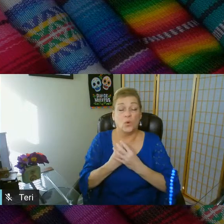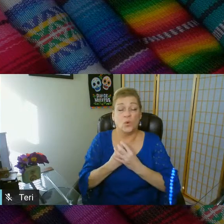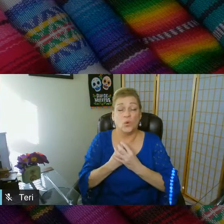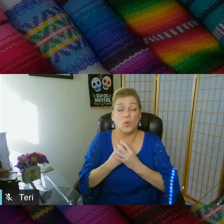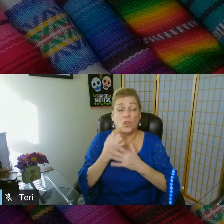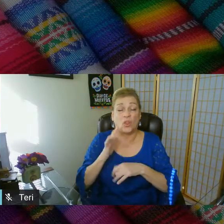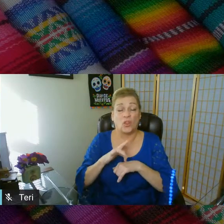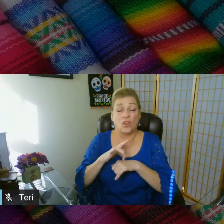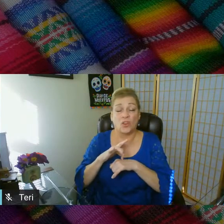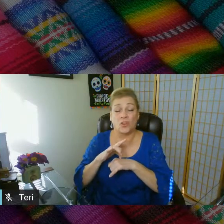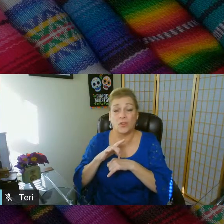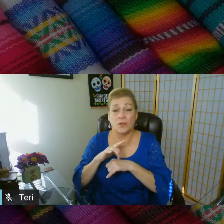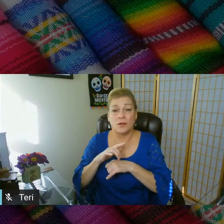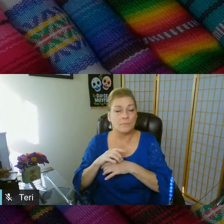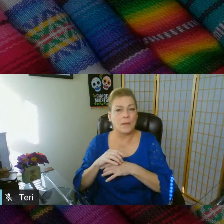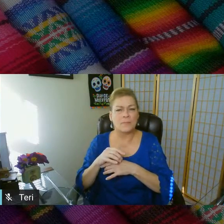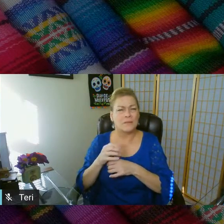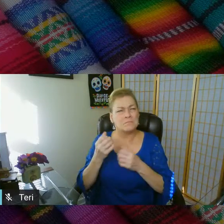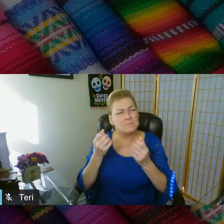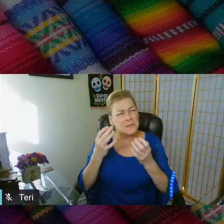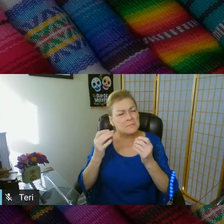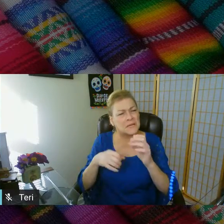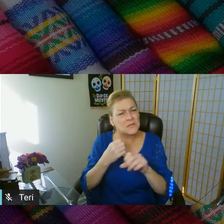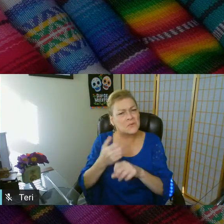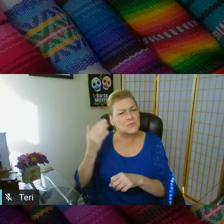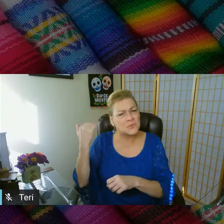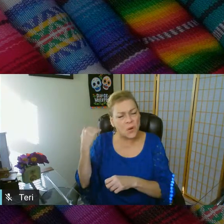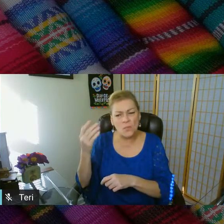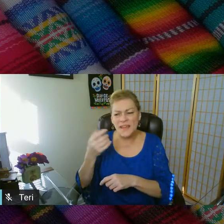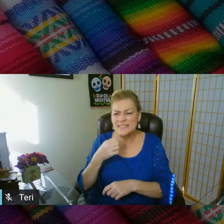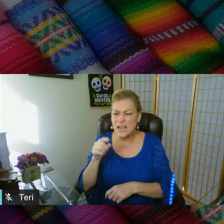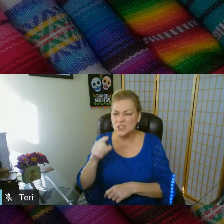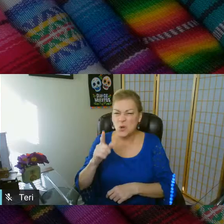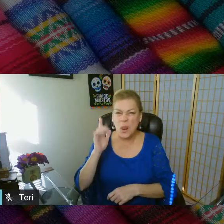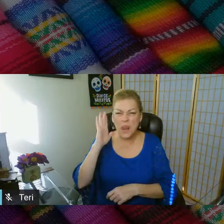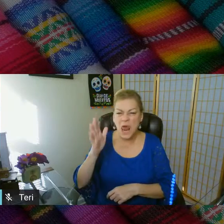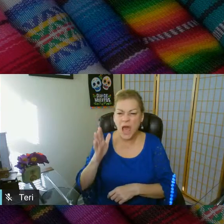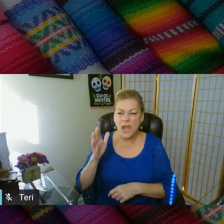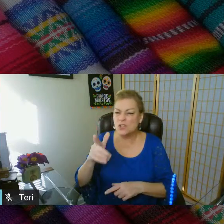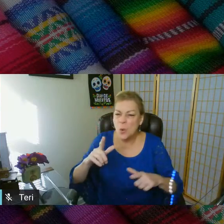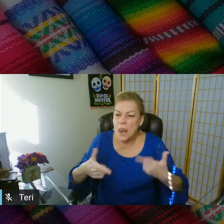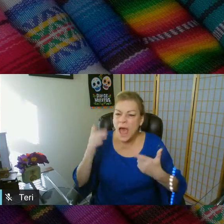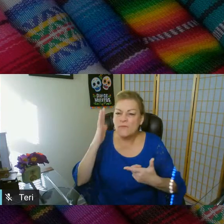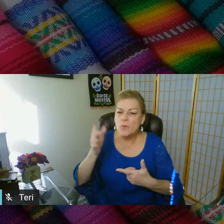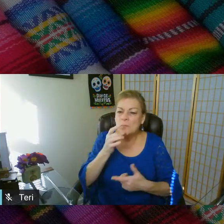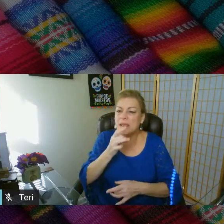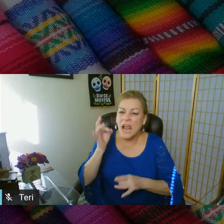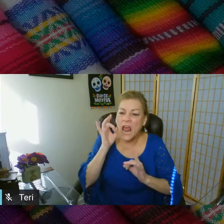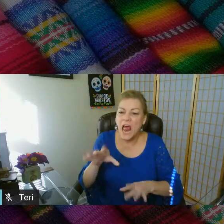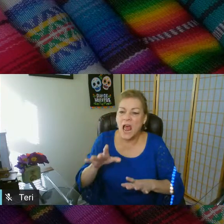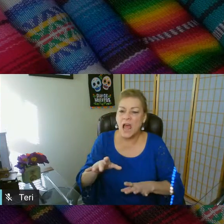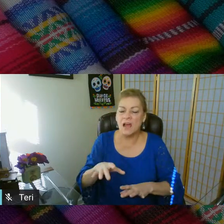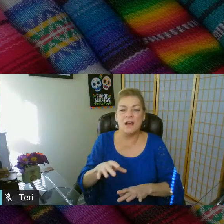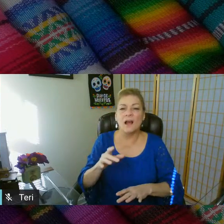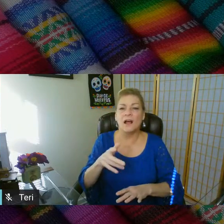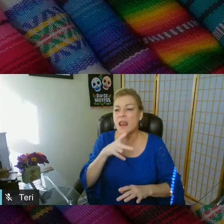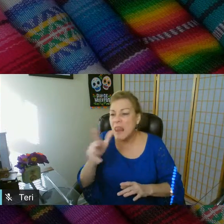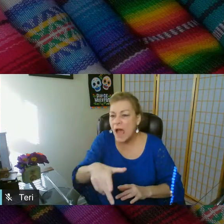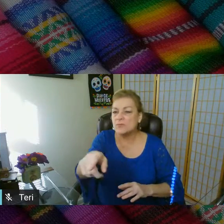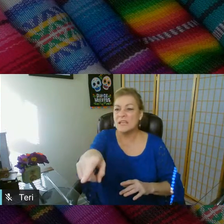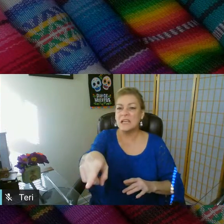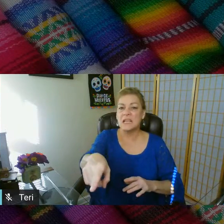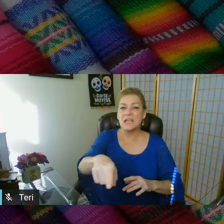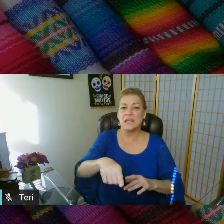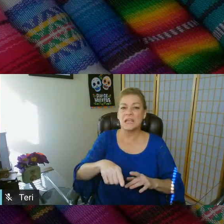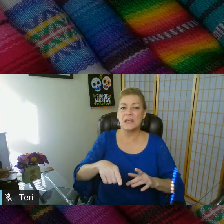an idea of what your life should be like, and you chose to believe it, and you still are operating under that belief today, it is no longer